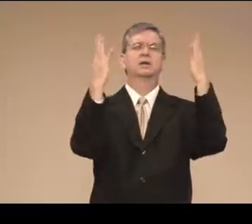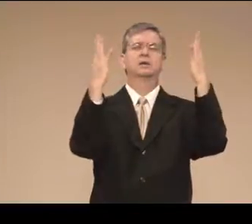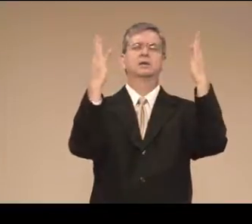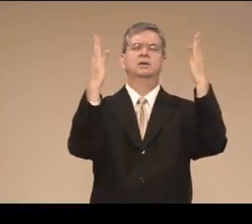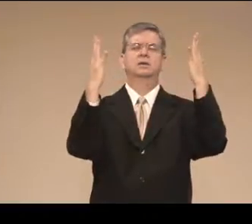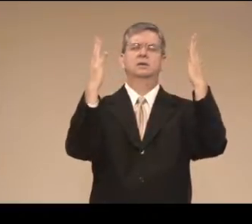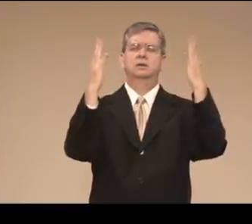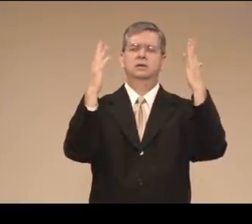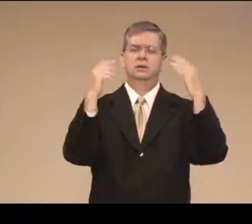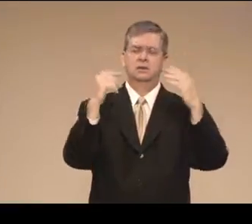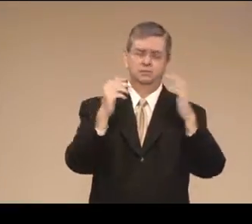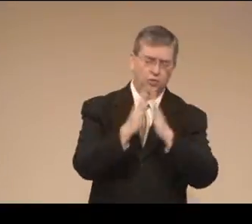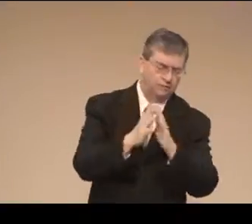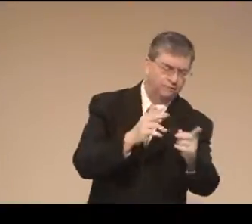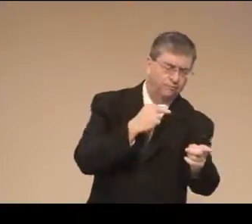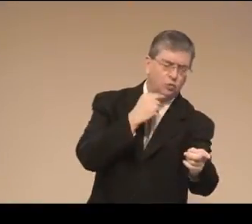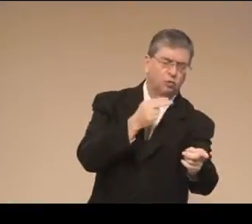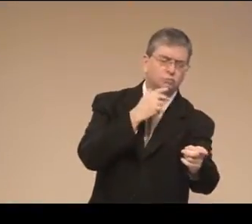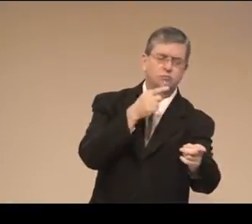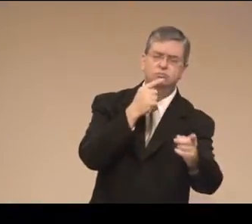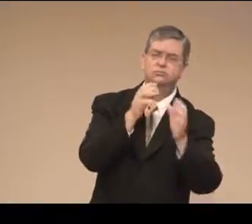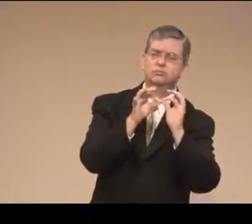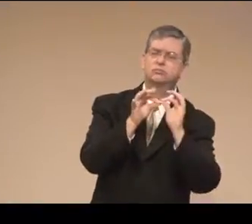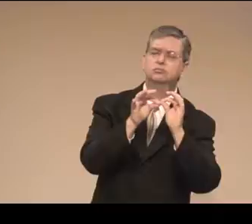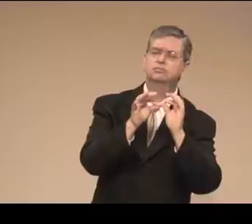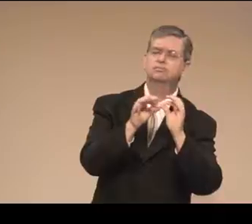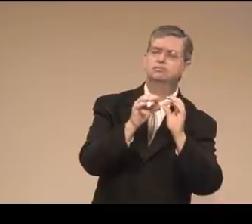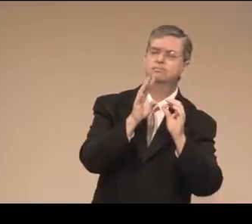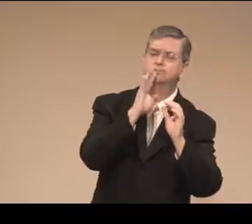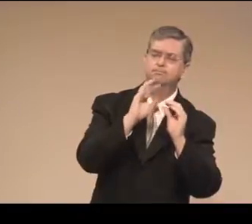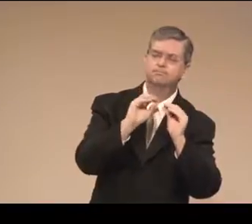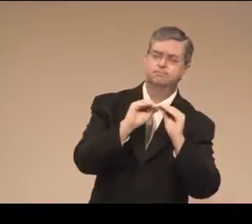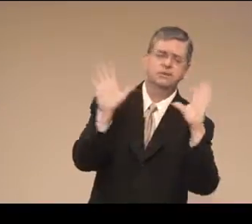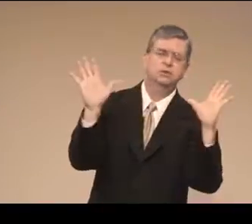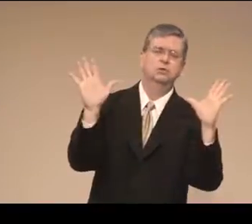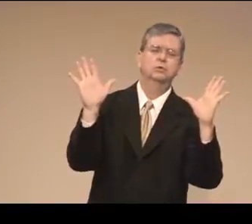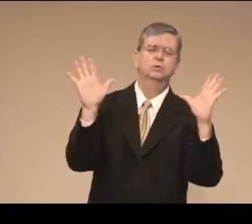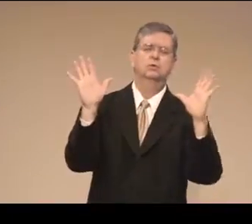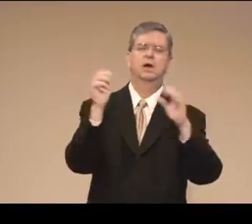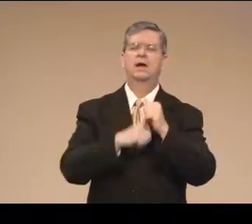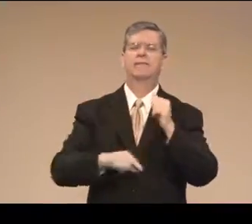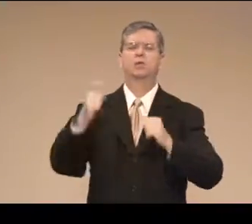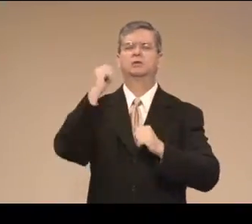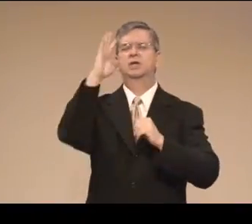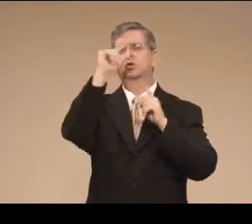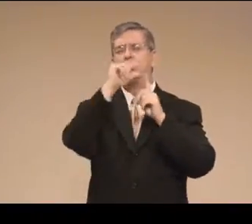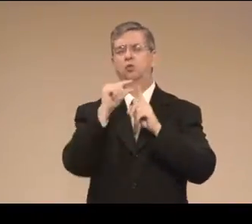my hands. We pray for the voice interpreter, that the message be clear,